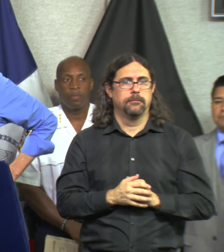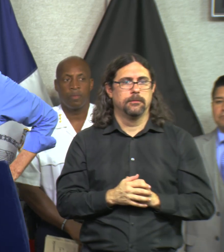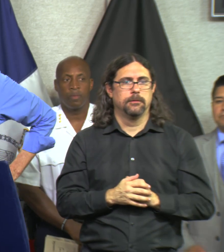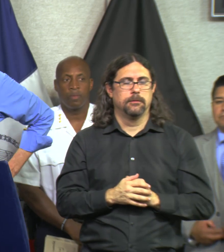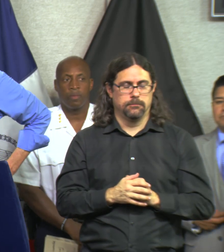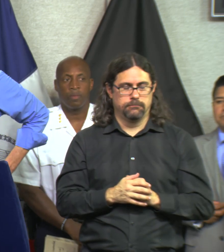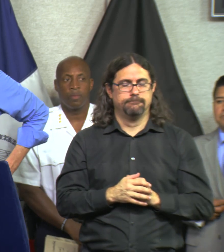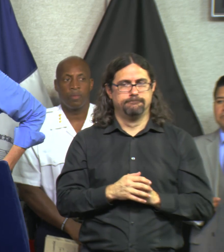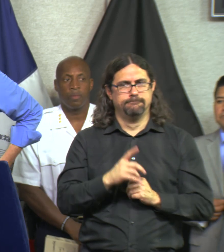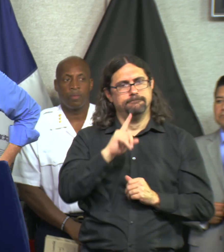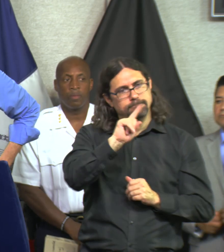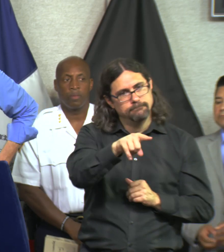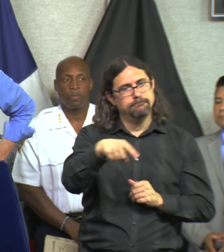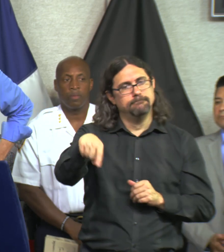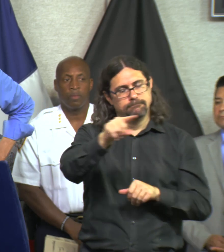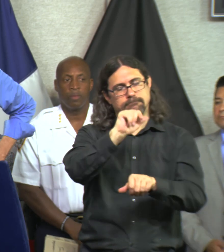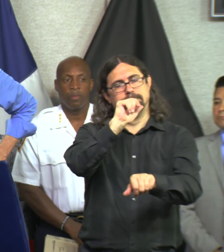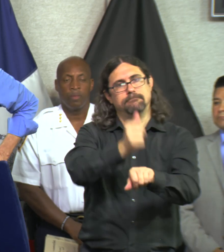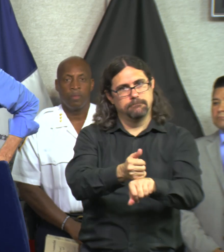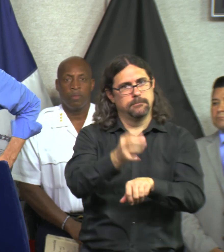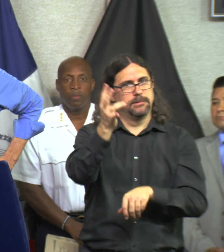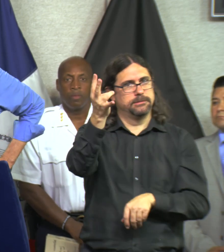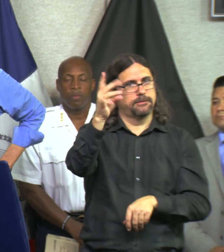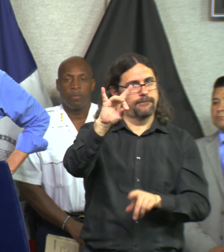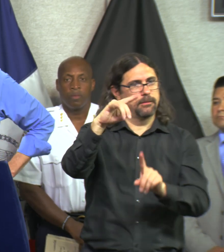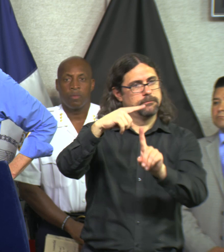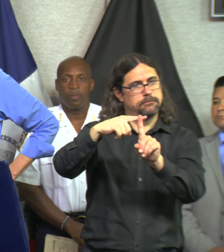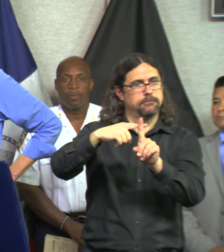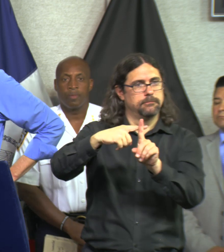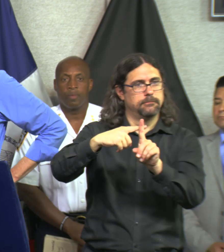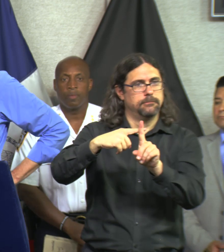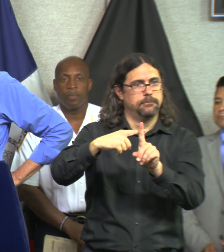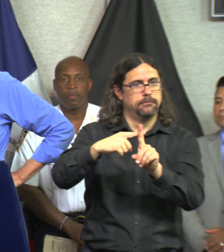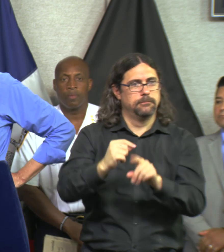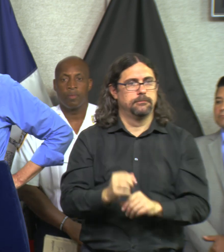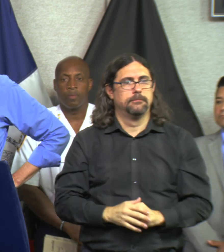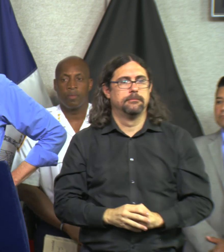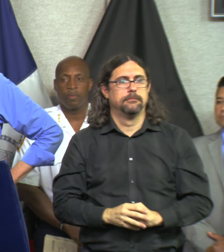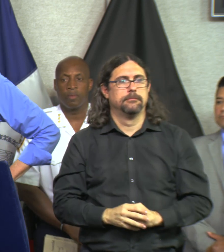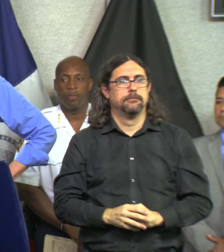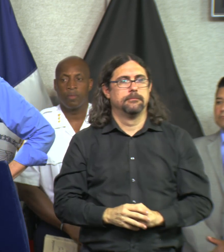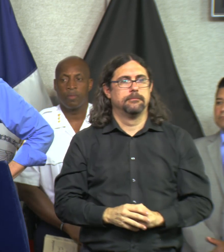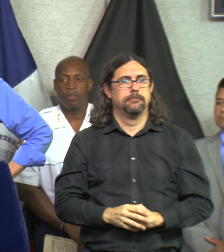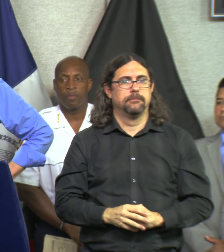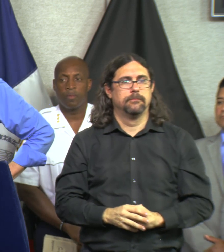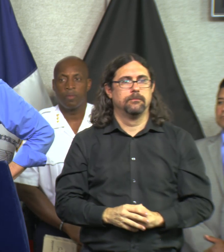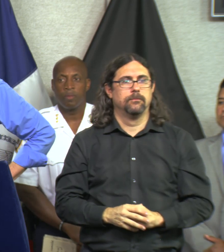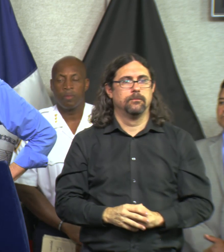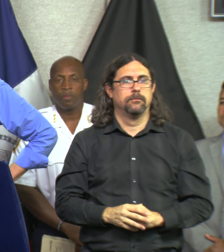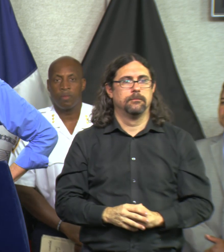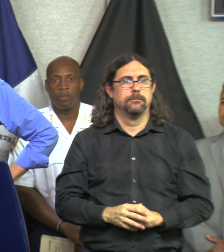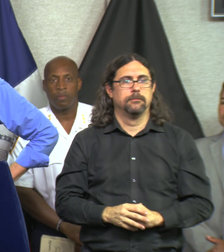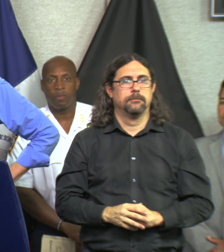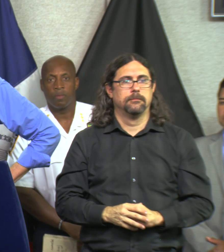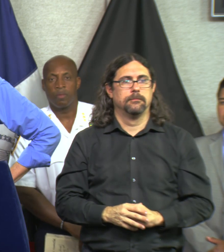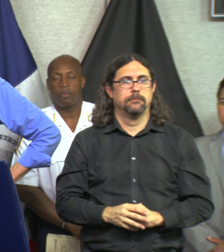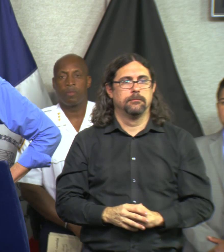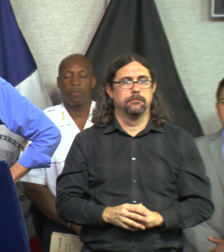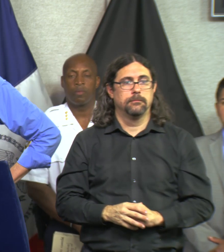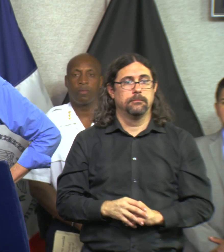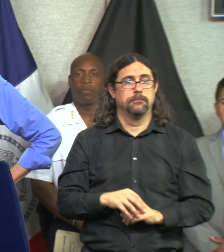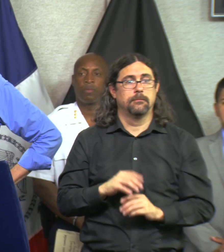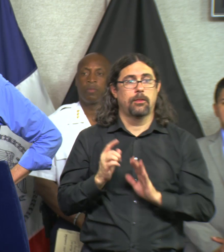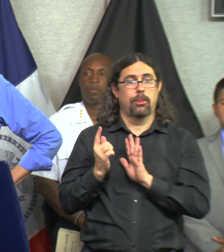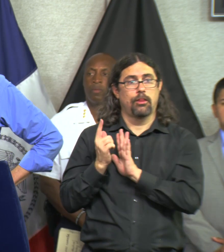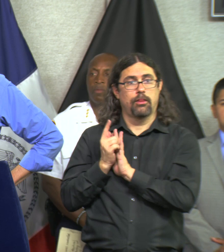city history as far as I can tell. Law department checked carefully. It was fully within our rights because of the heat emergency